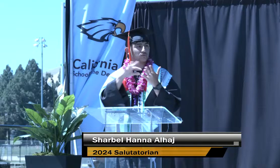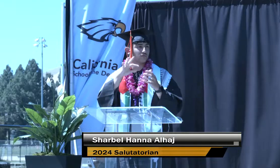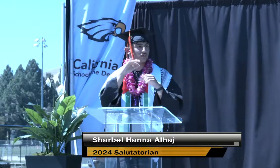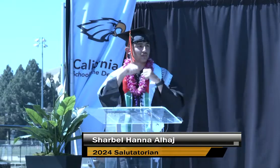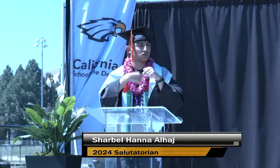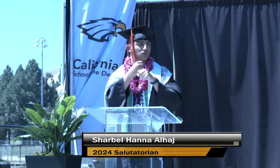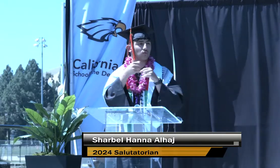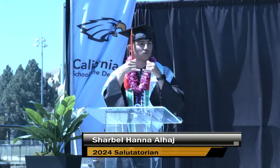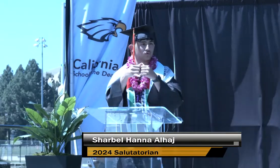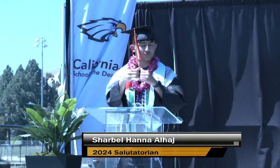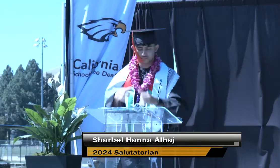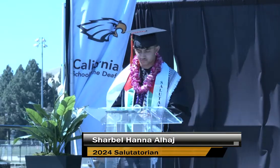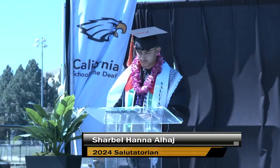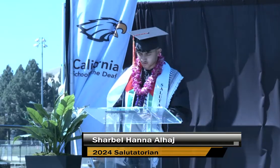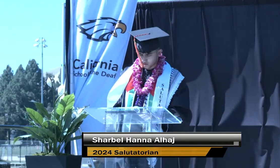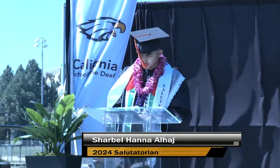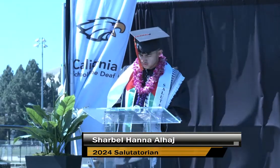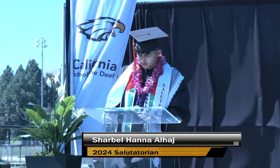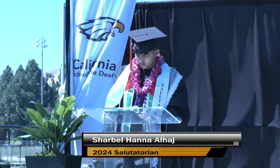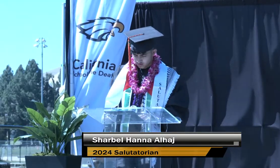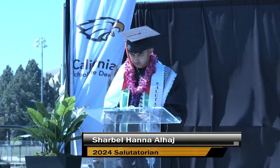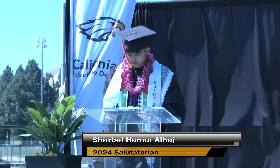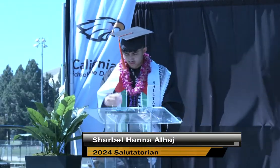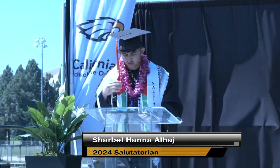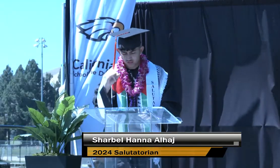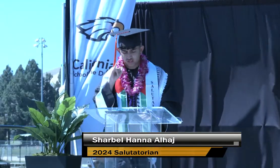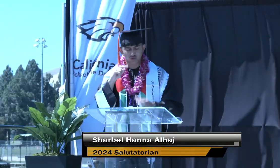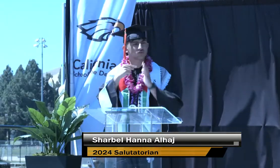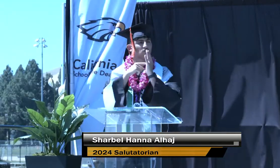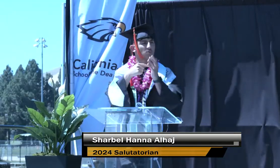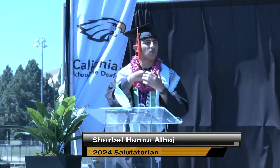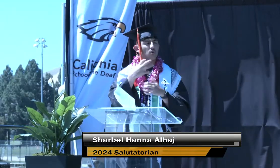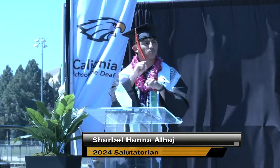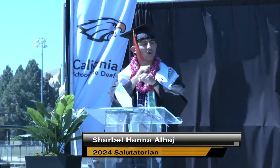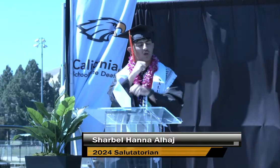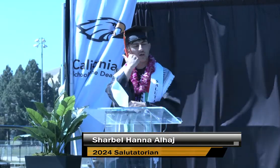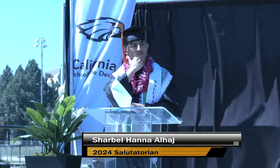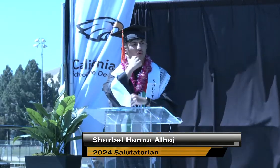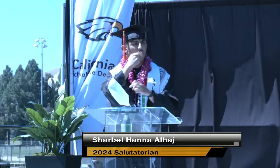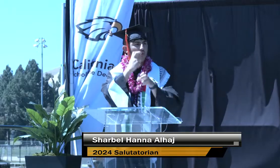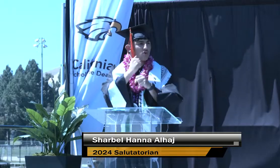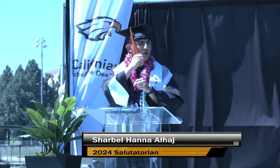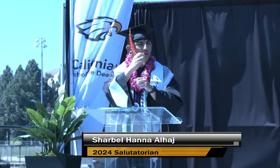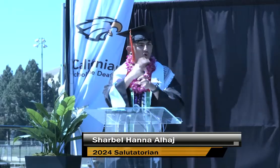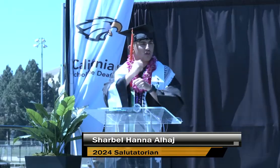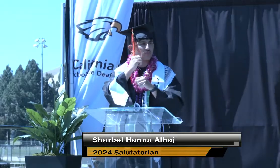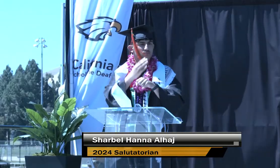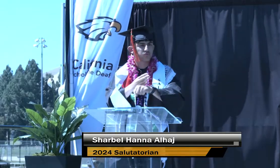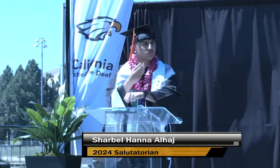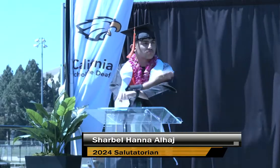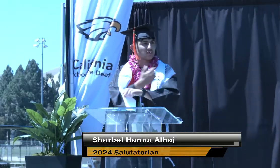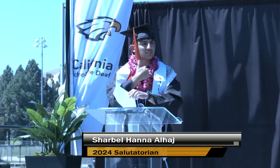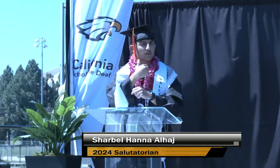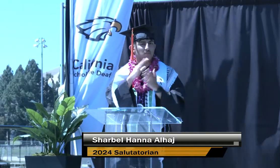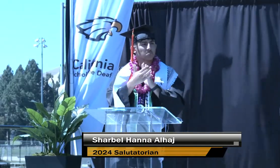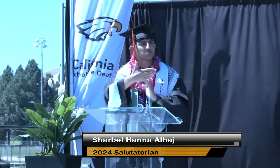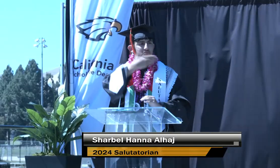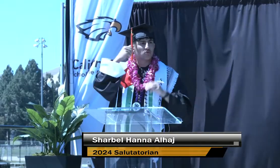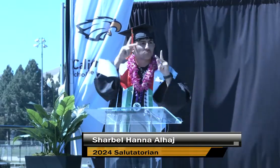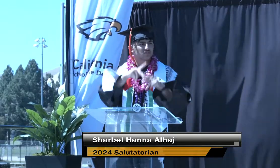I became the most improved student that year. So that tells you something. Every day I worked harder and